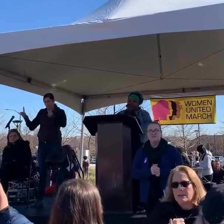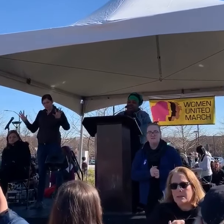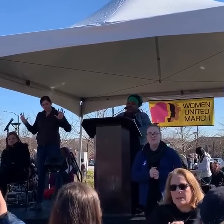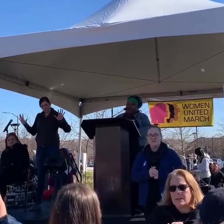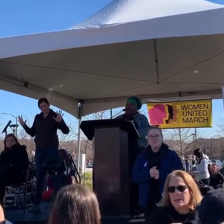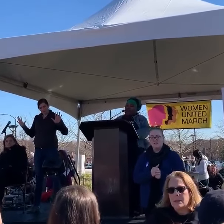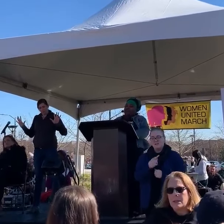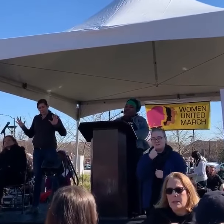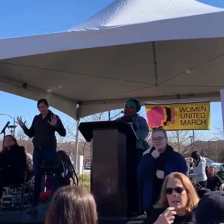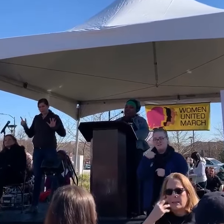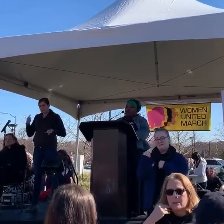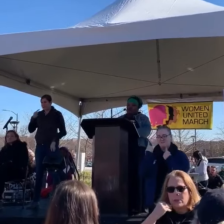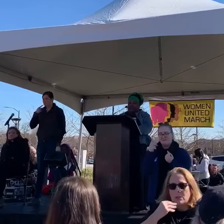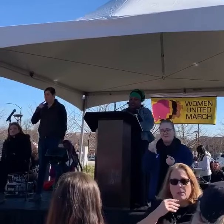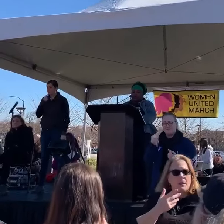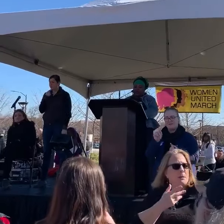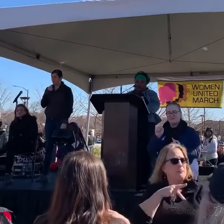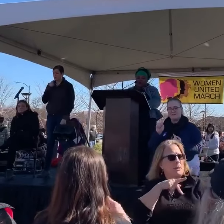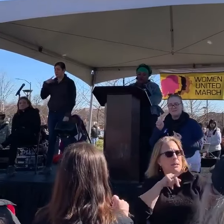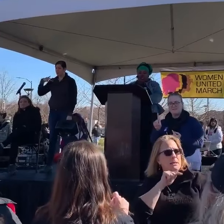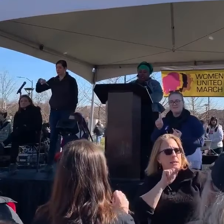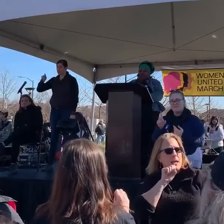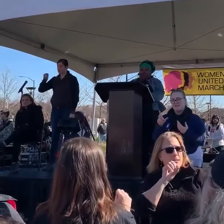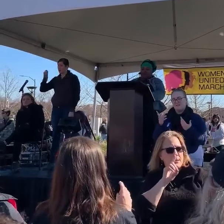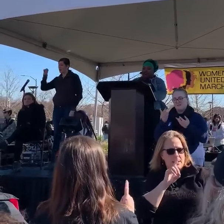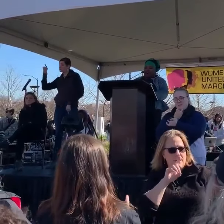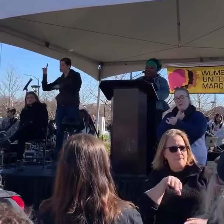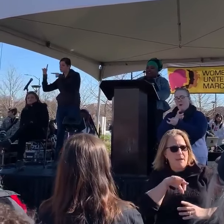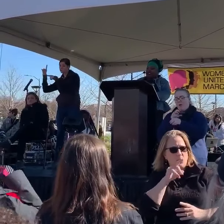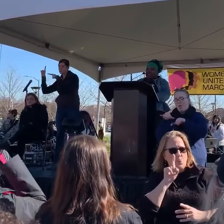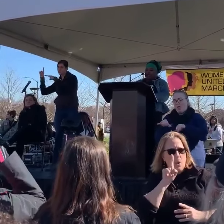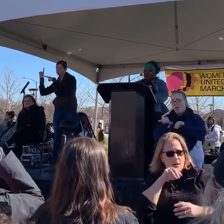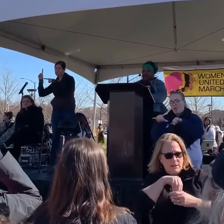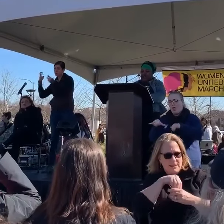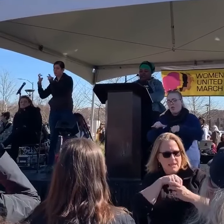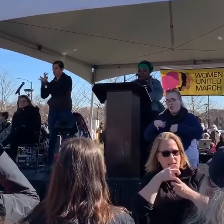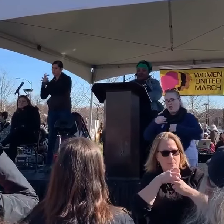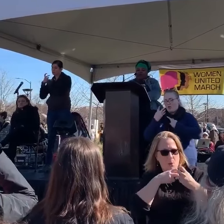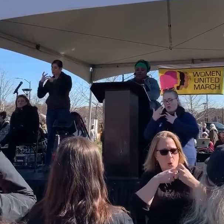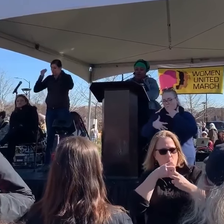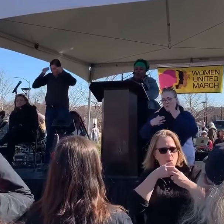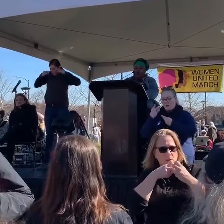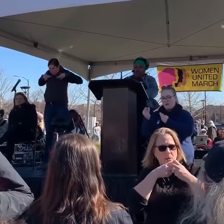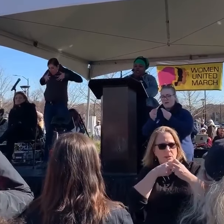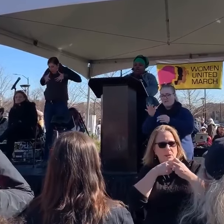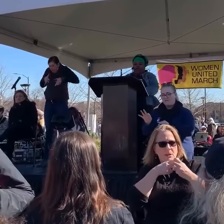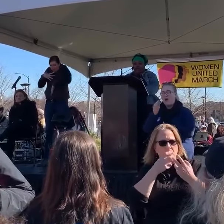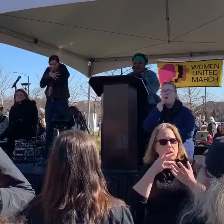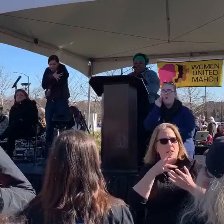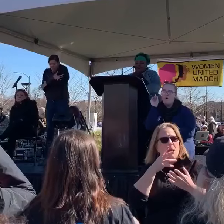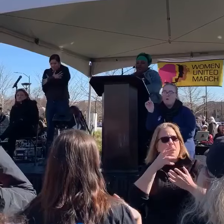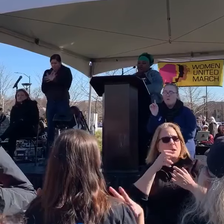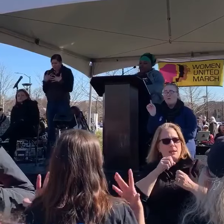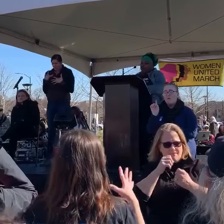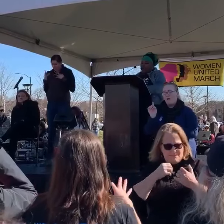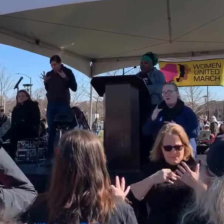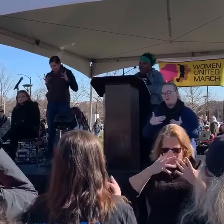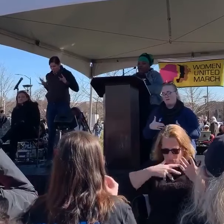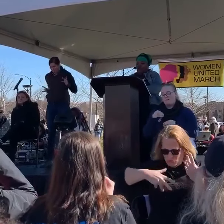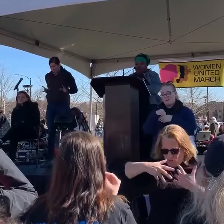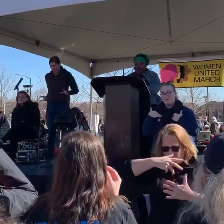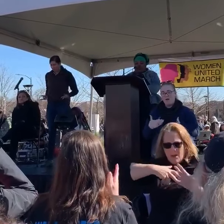It has been said that PTSD rests in the bones, travels throughout your system, and finds itself a home. And everything that I